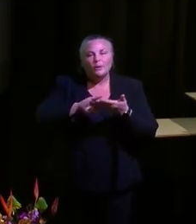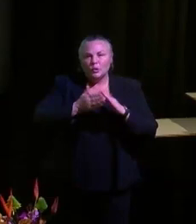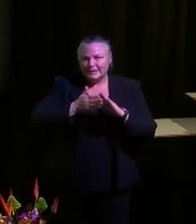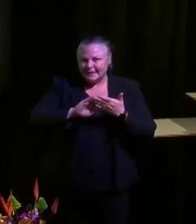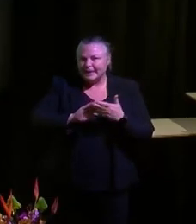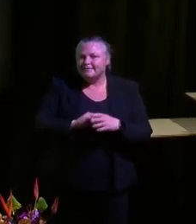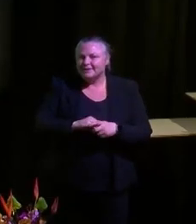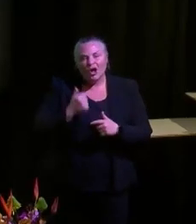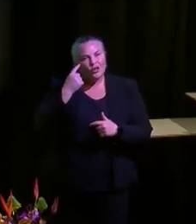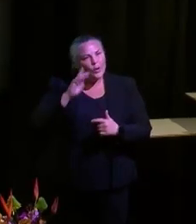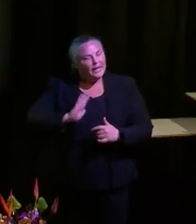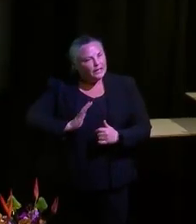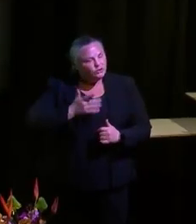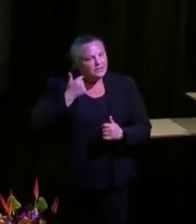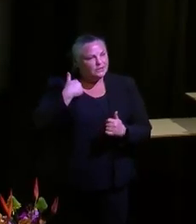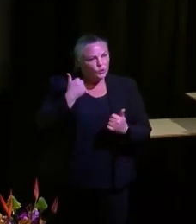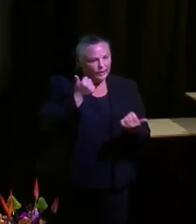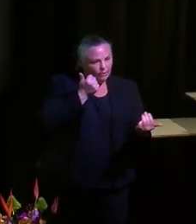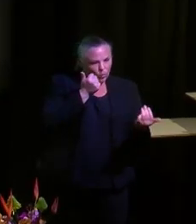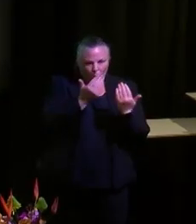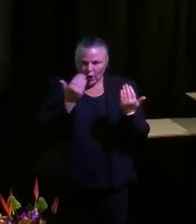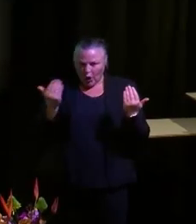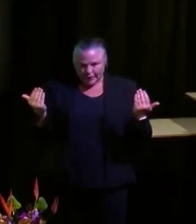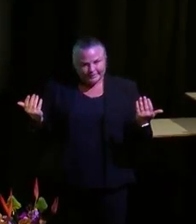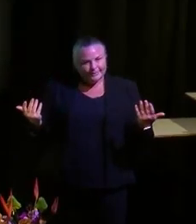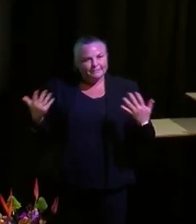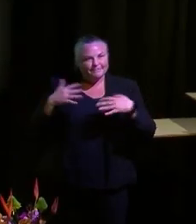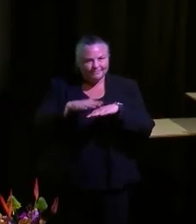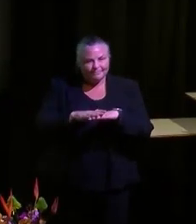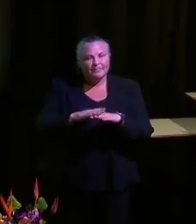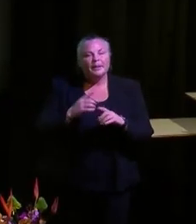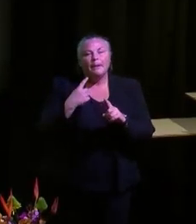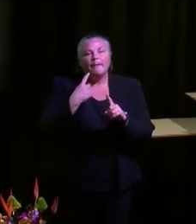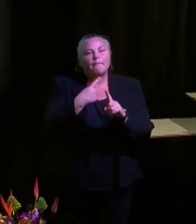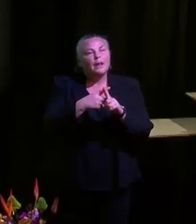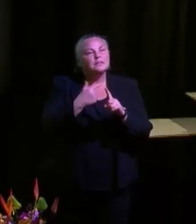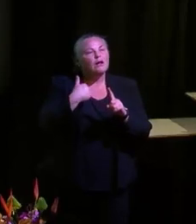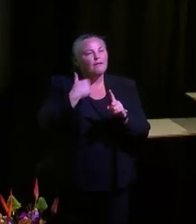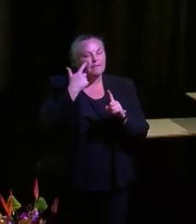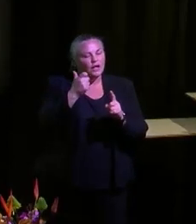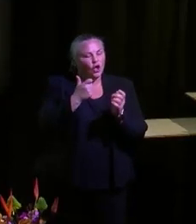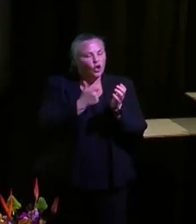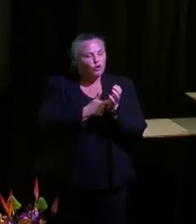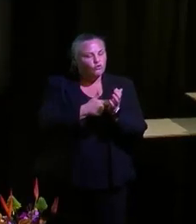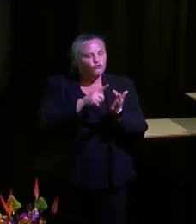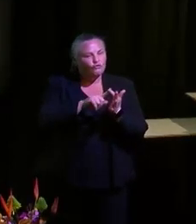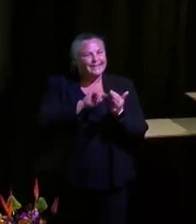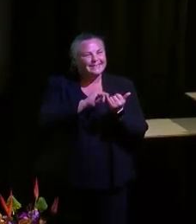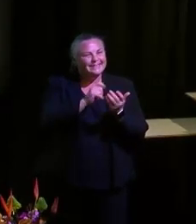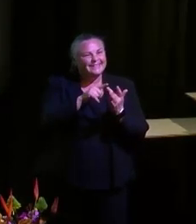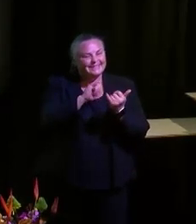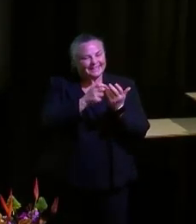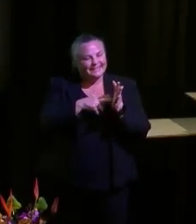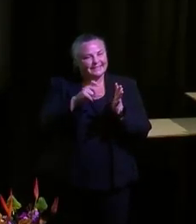of think it was interesting to look at those. I had been doing some work with resistance pins, I call them, those forms at the bottom, which